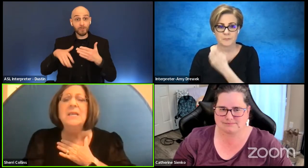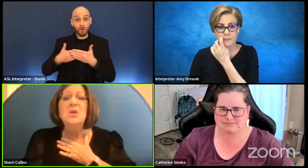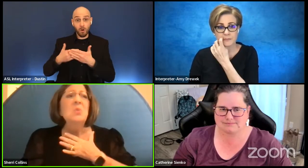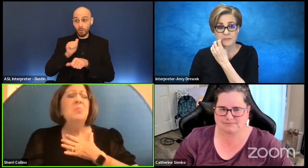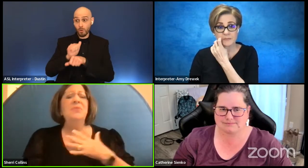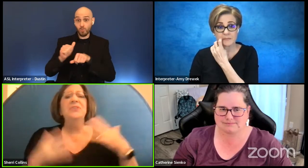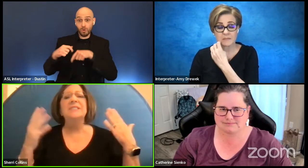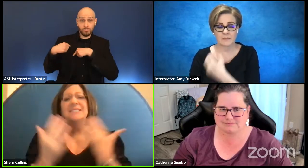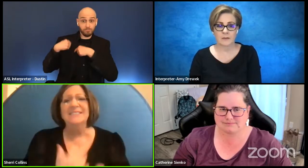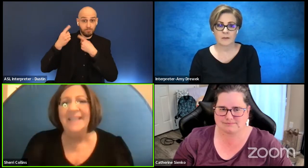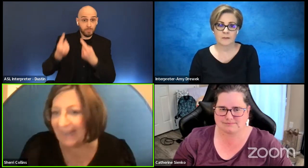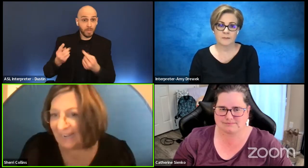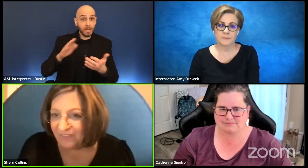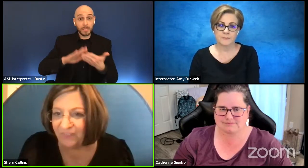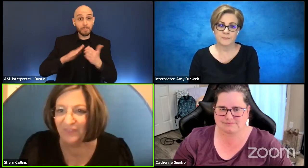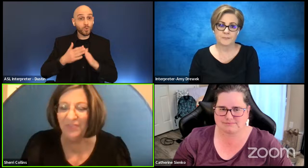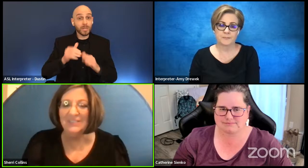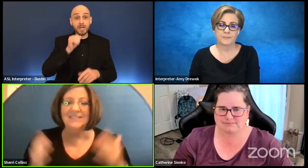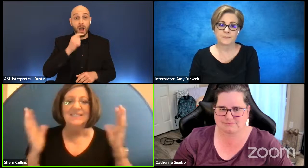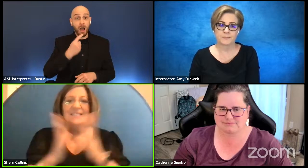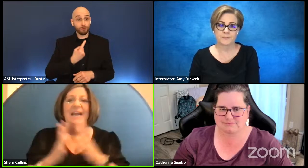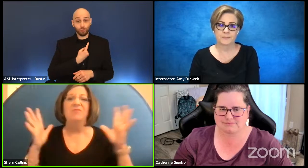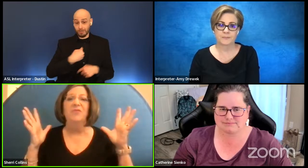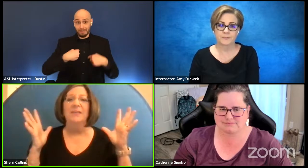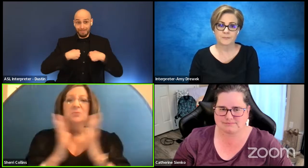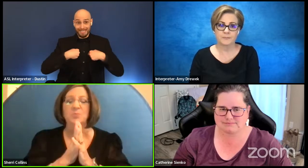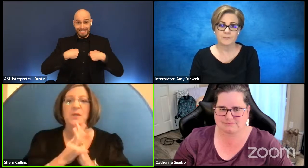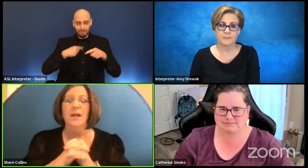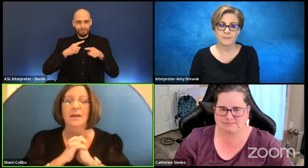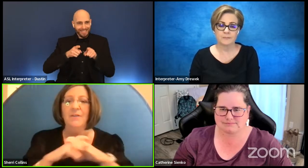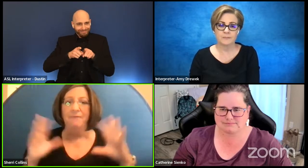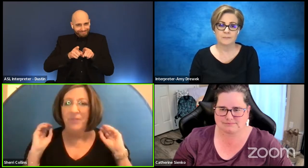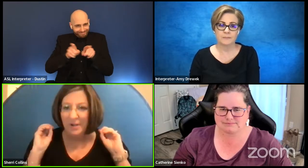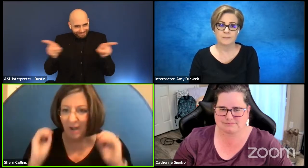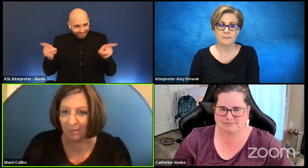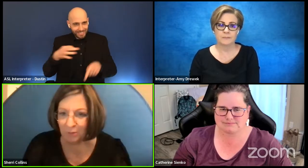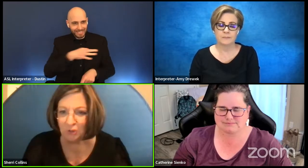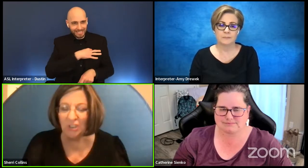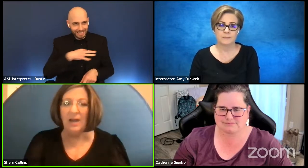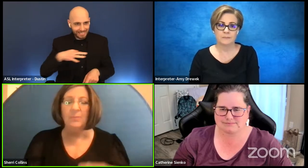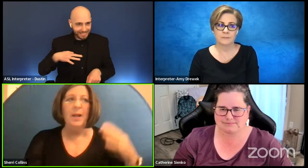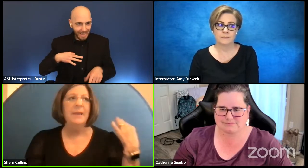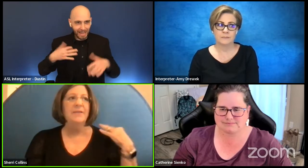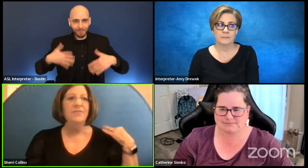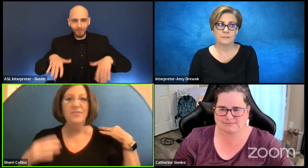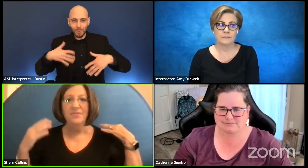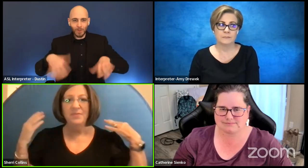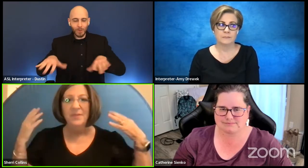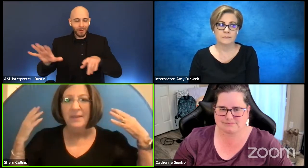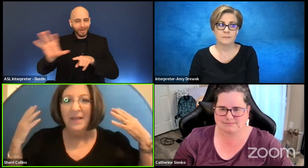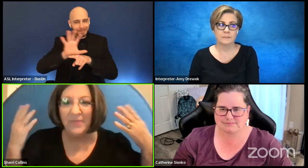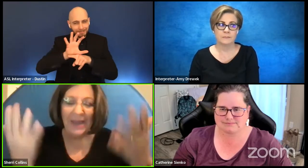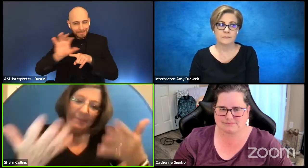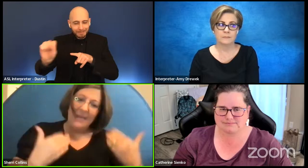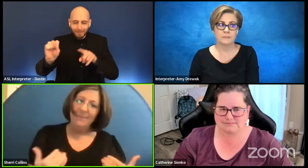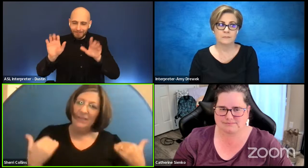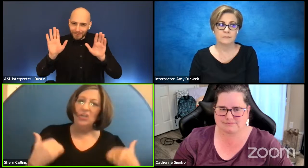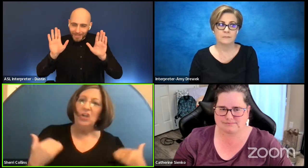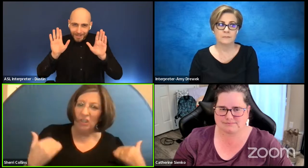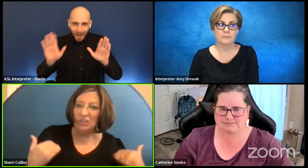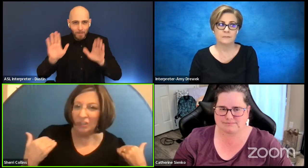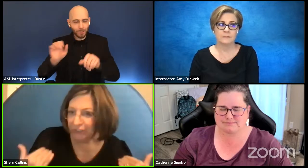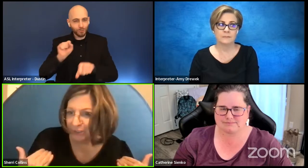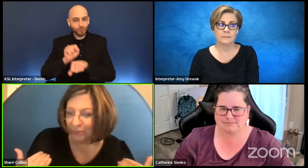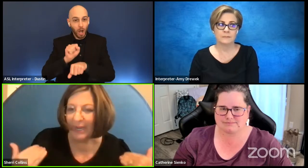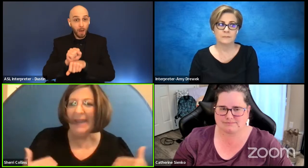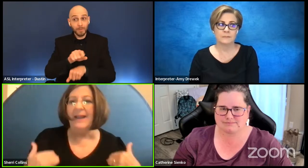just me, but the staff. The staff has done a phenomenal job. I mean, they make me